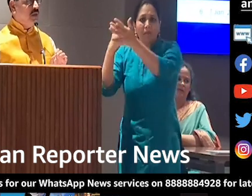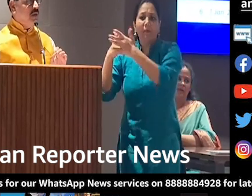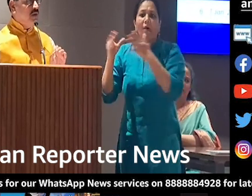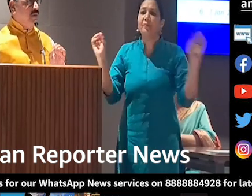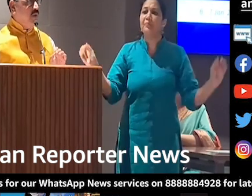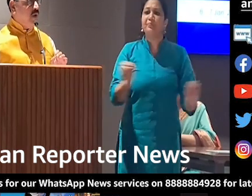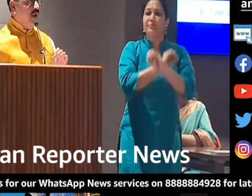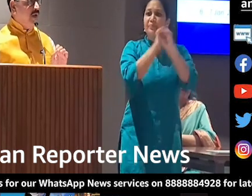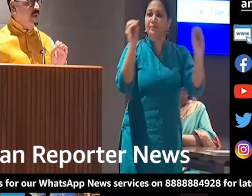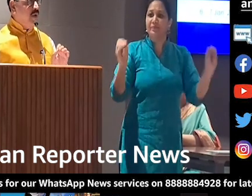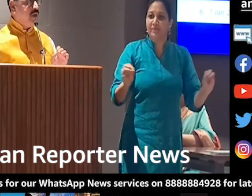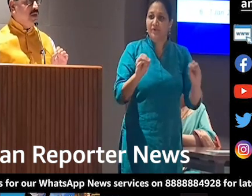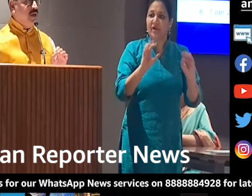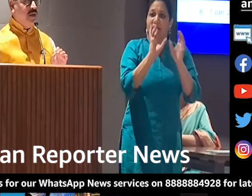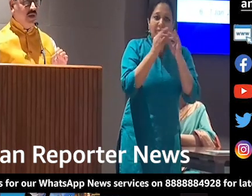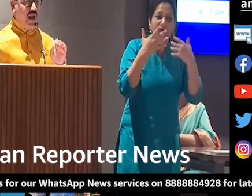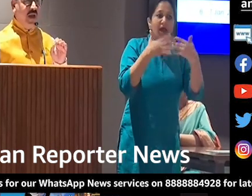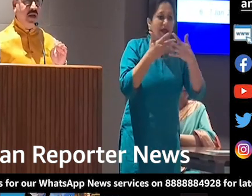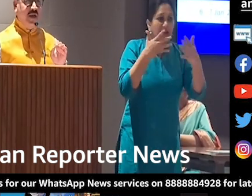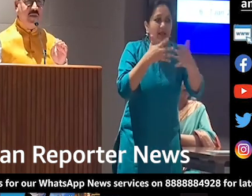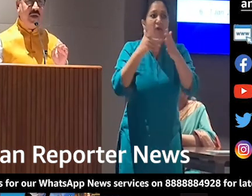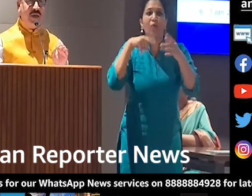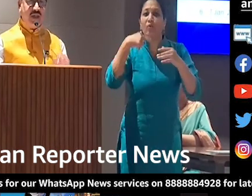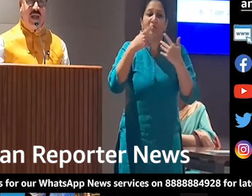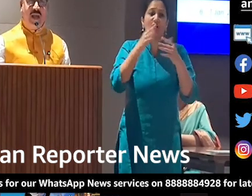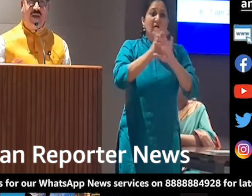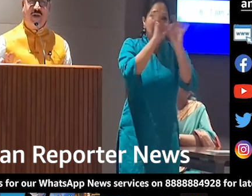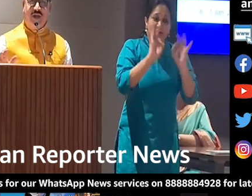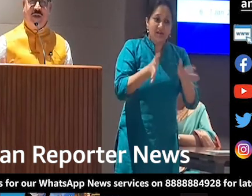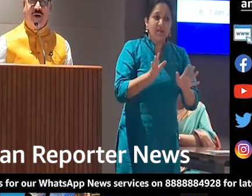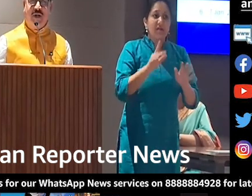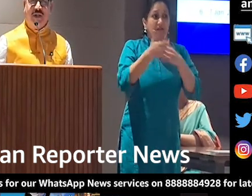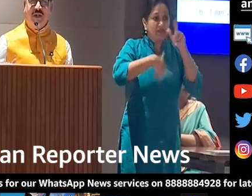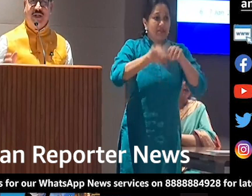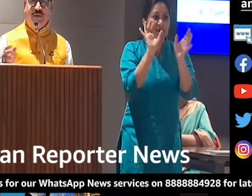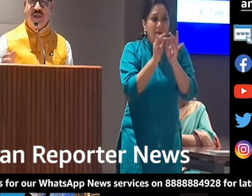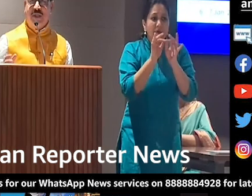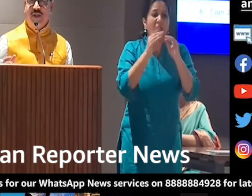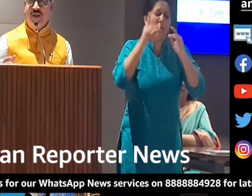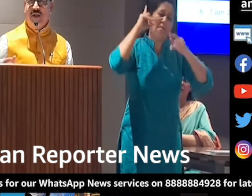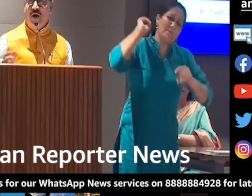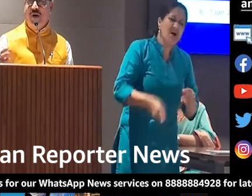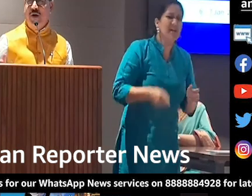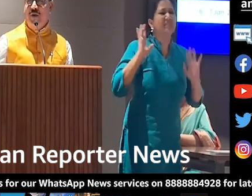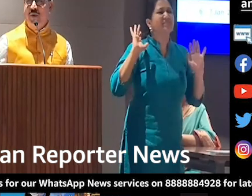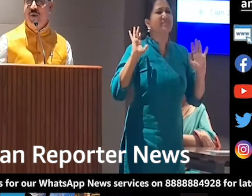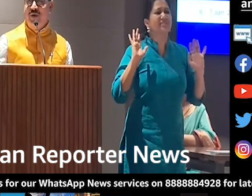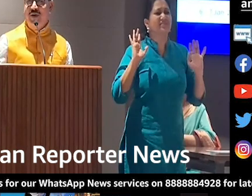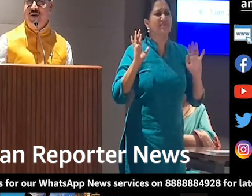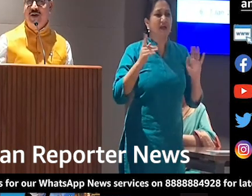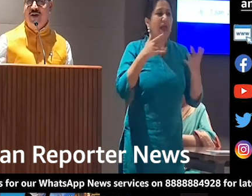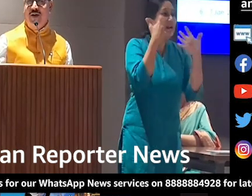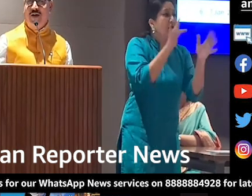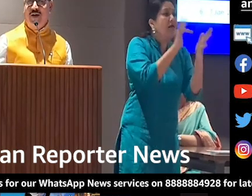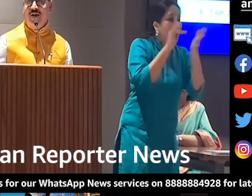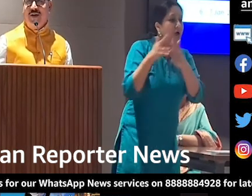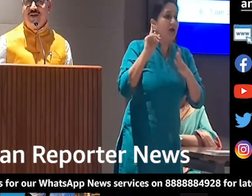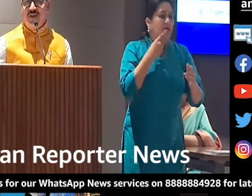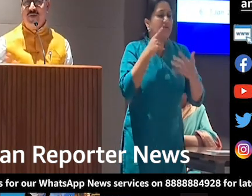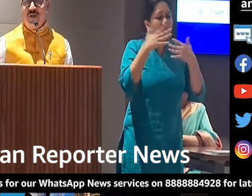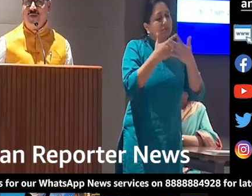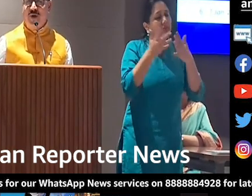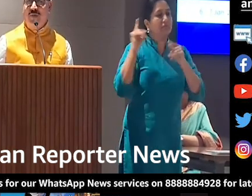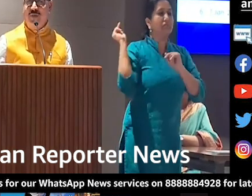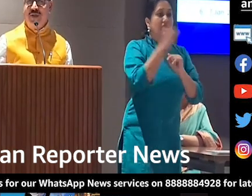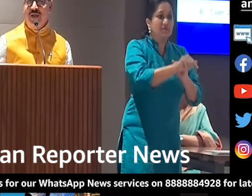faced for interpretation. The right interpretation, sign language interpretation is must in order to